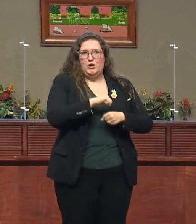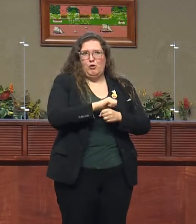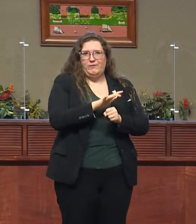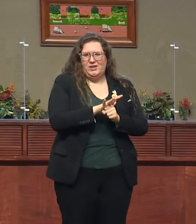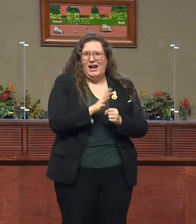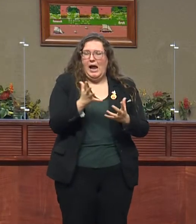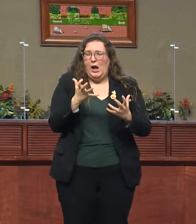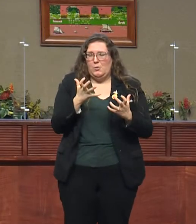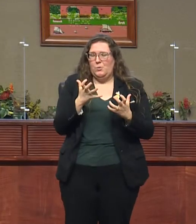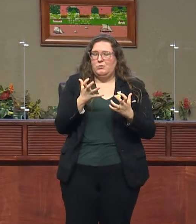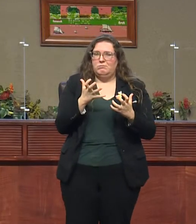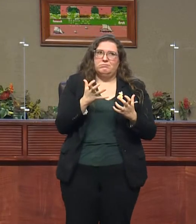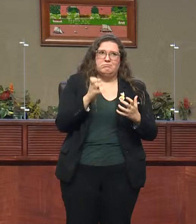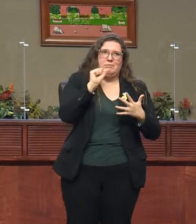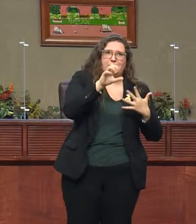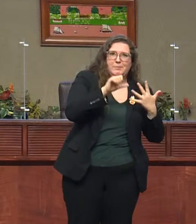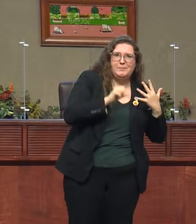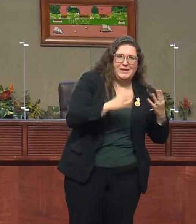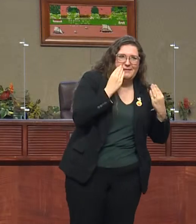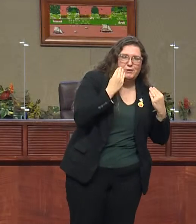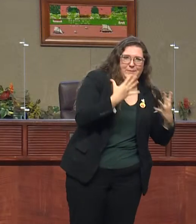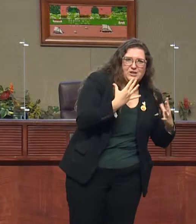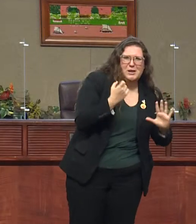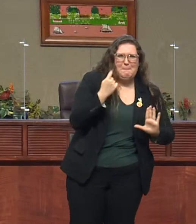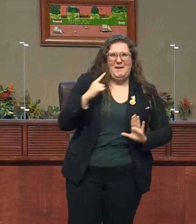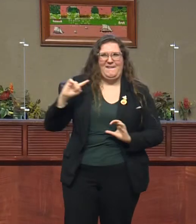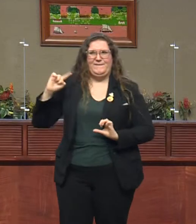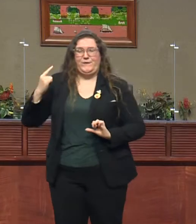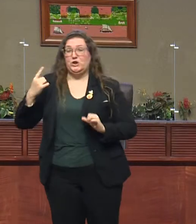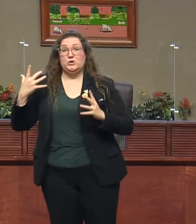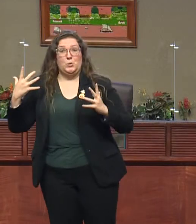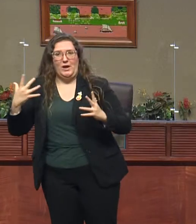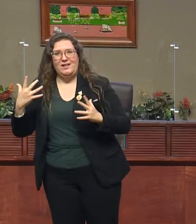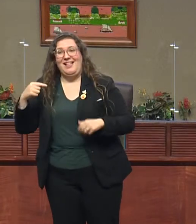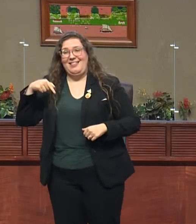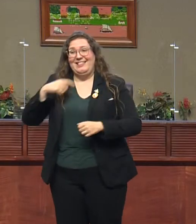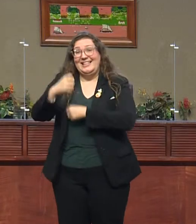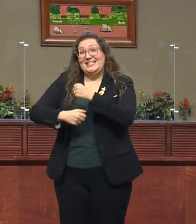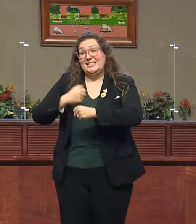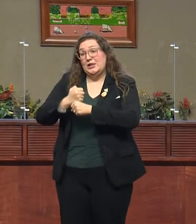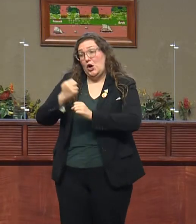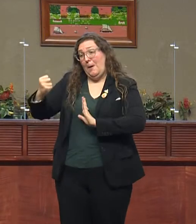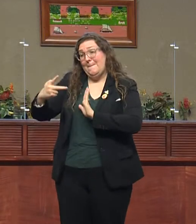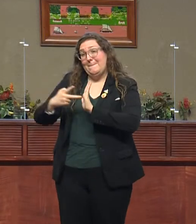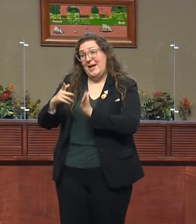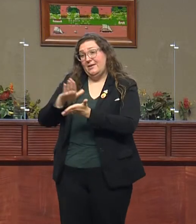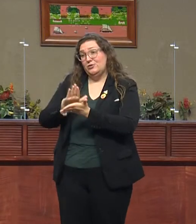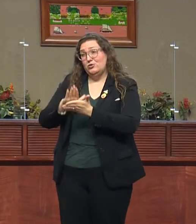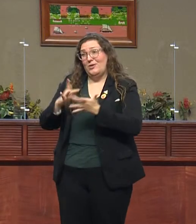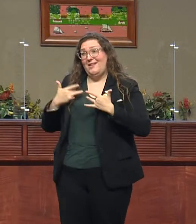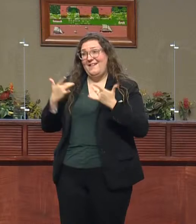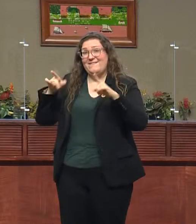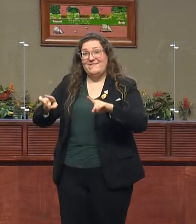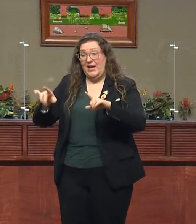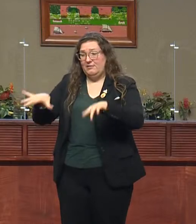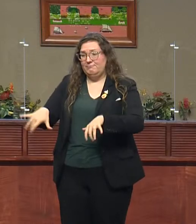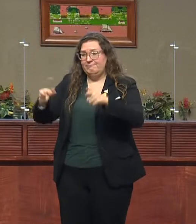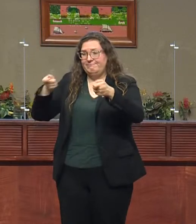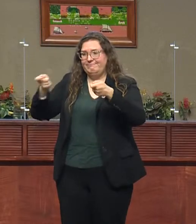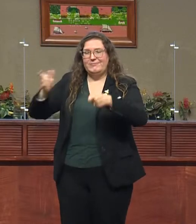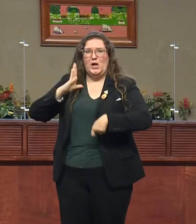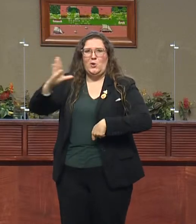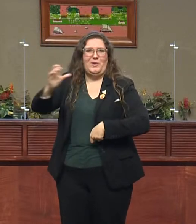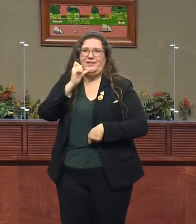this information first. This year, we are not going to have a back-to-school event, meaning we are not going to